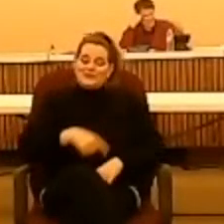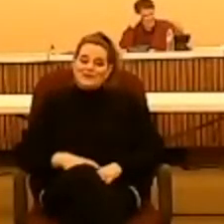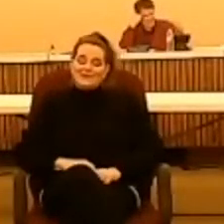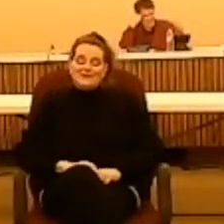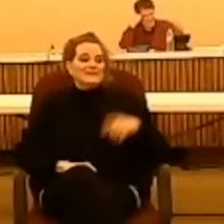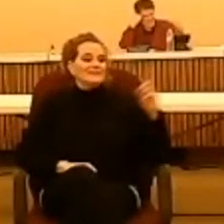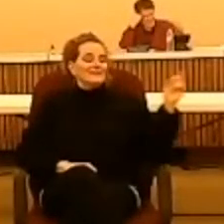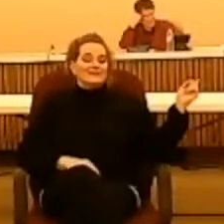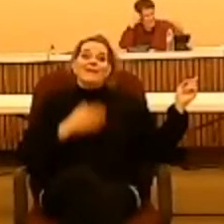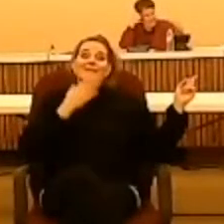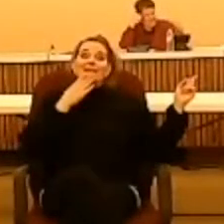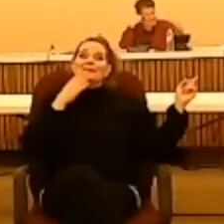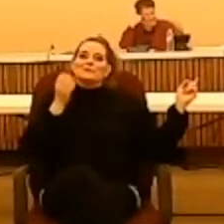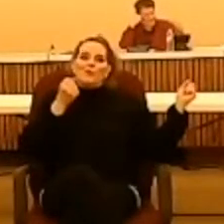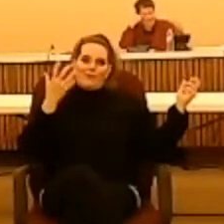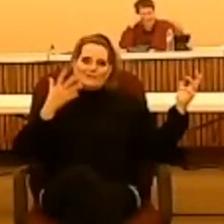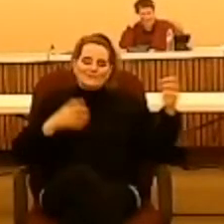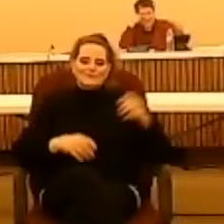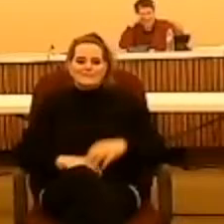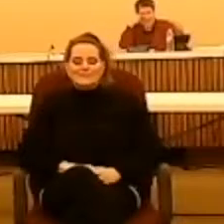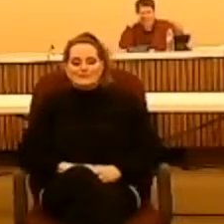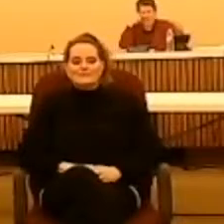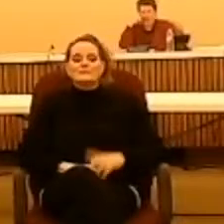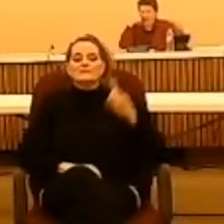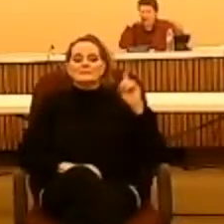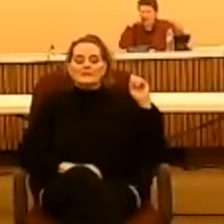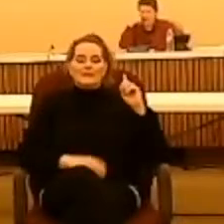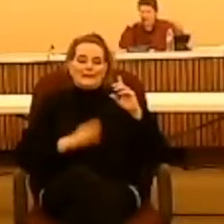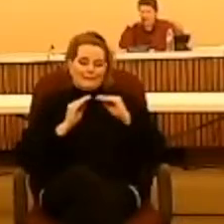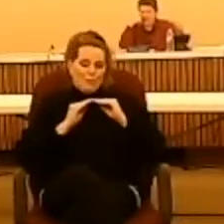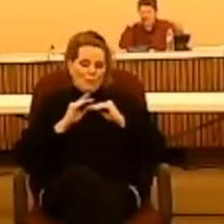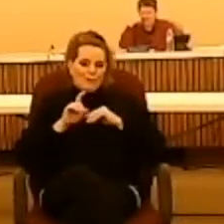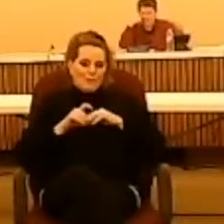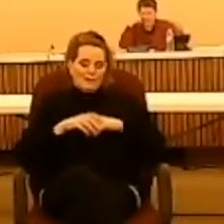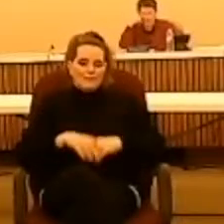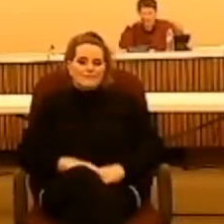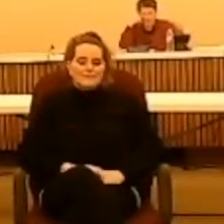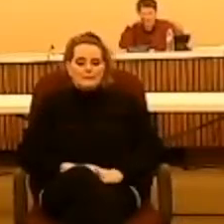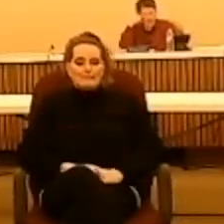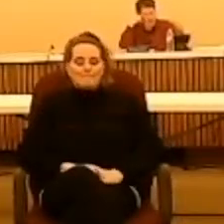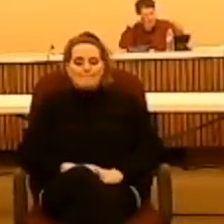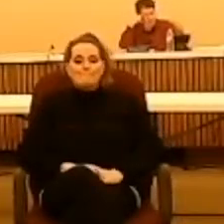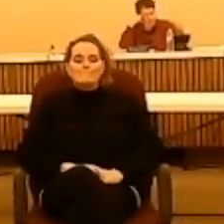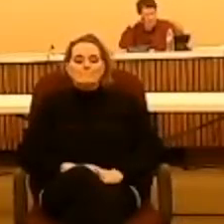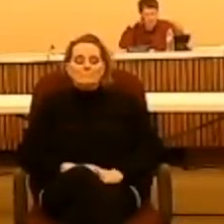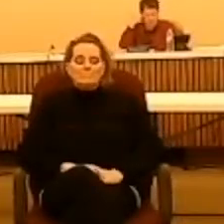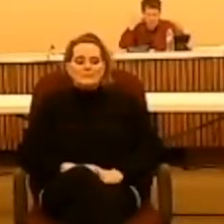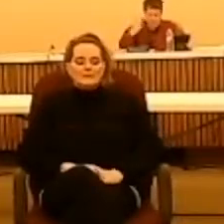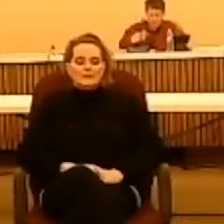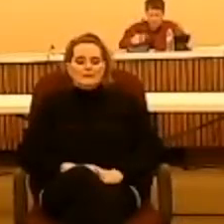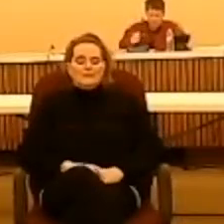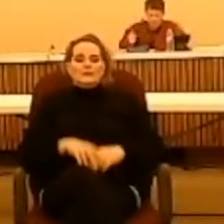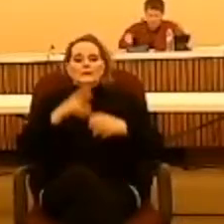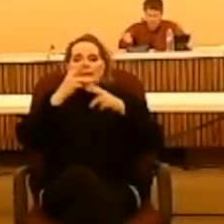Thank you very much. Anything further? Hearing none, please call the